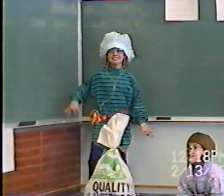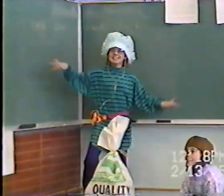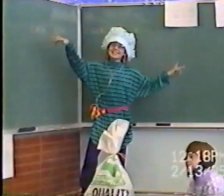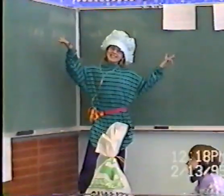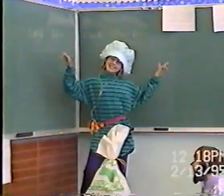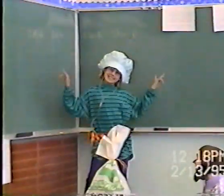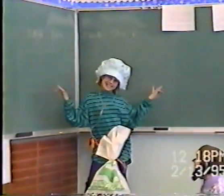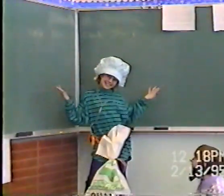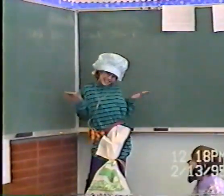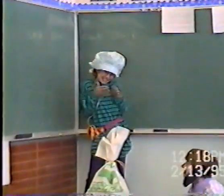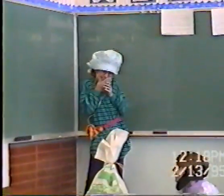One for my dame.